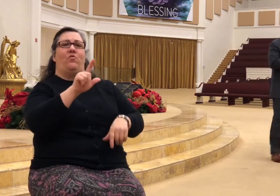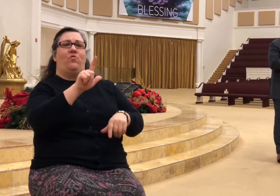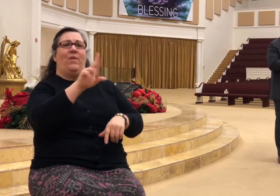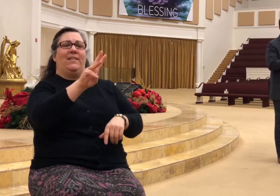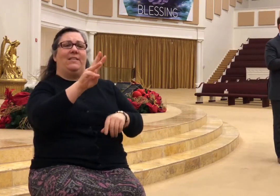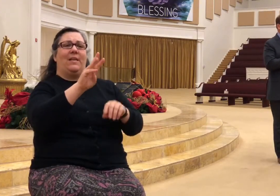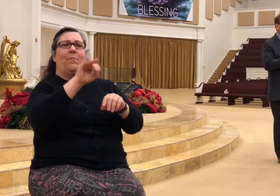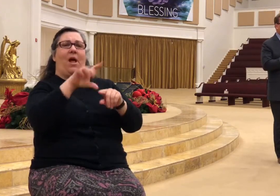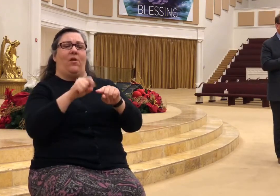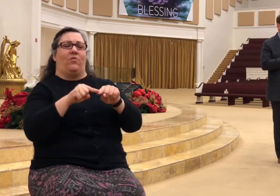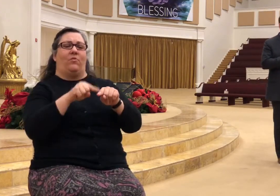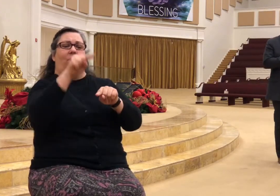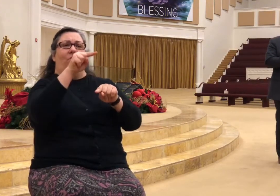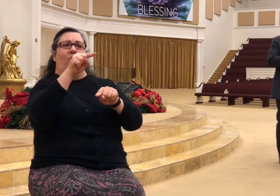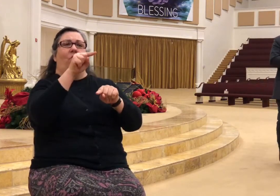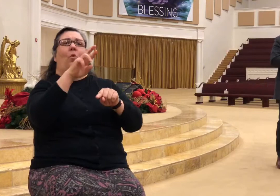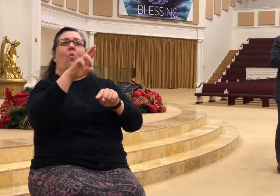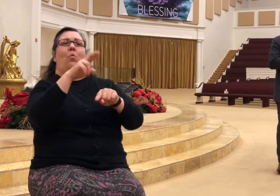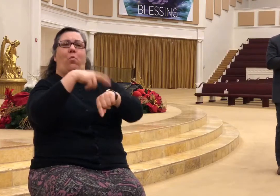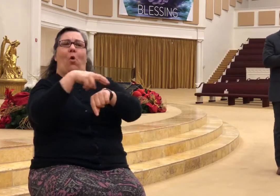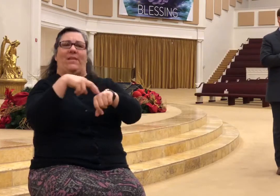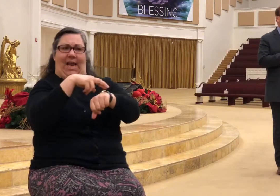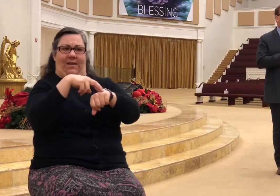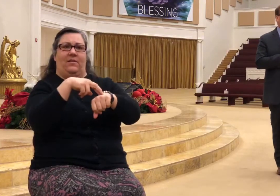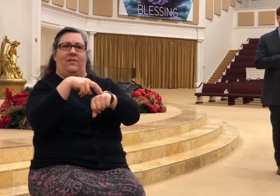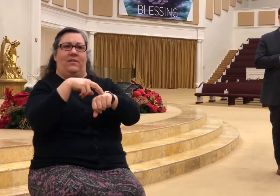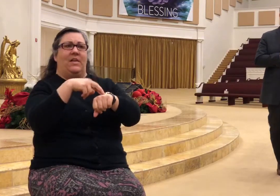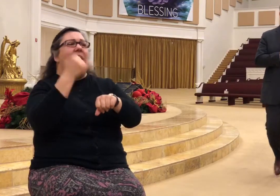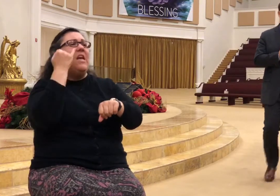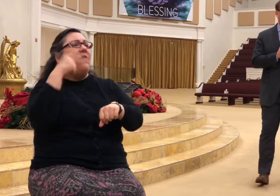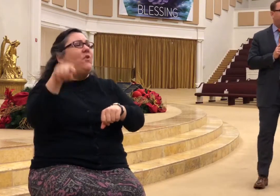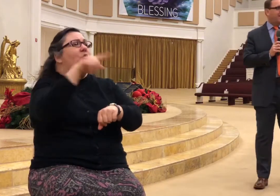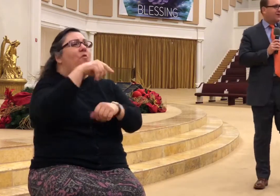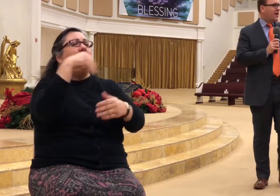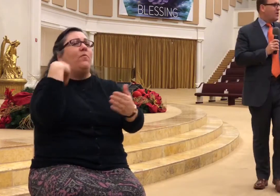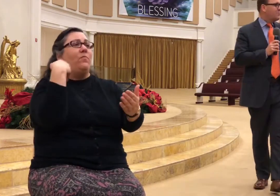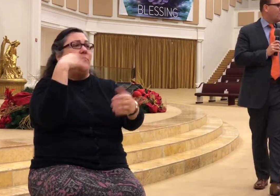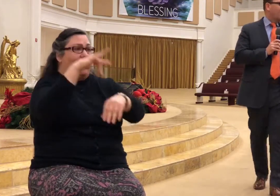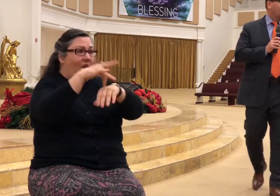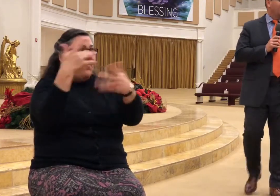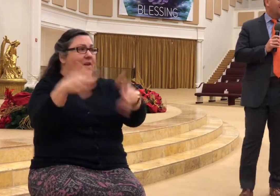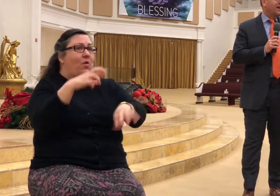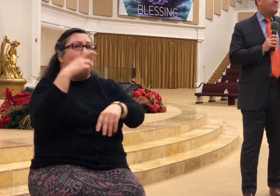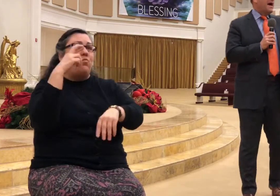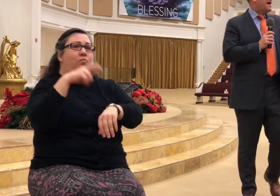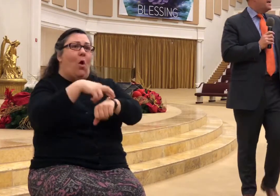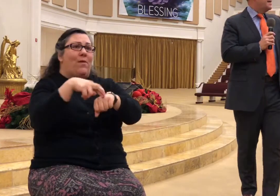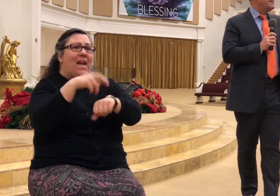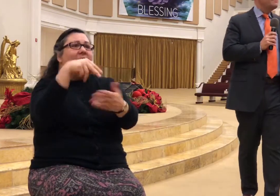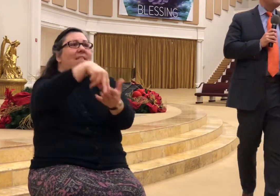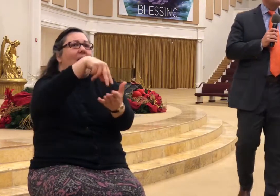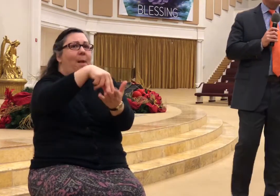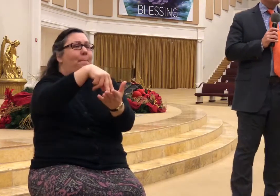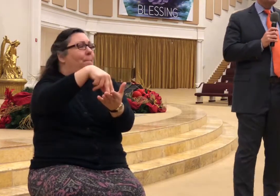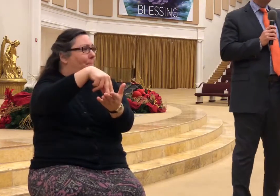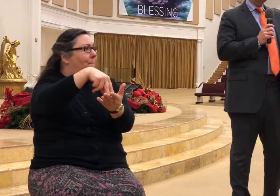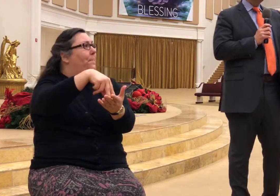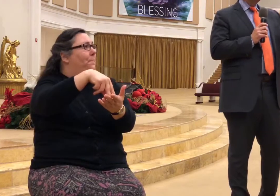of Roatan, Honduras. Everybody that's been to Roatan, I want you to stand up. I know we got Hope Corps alumni in here.